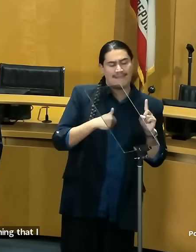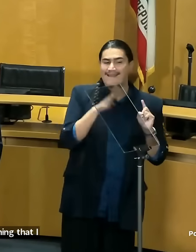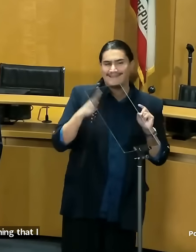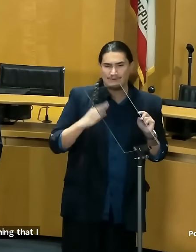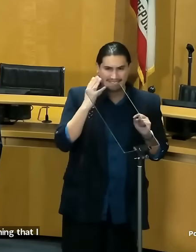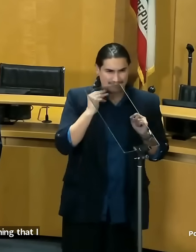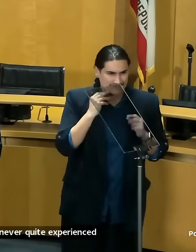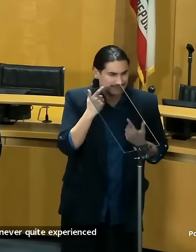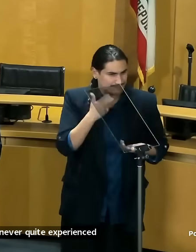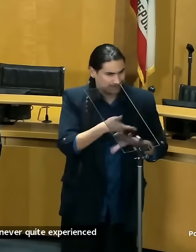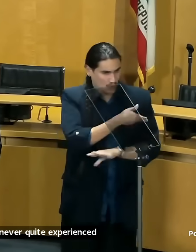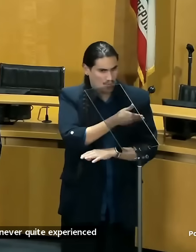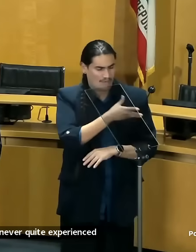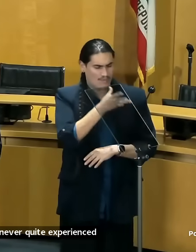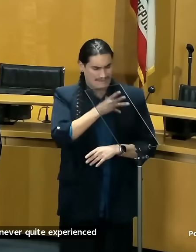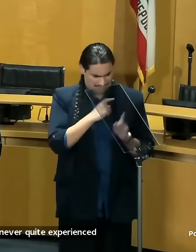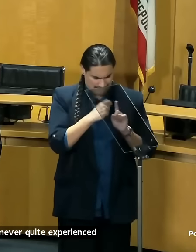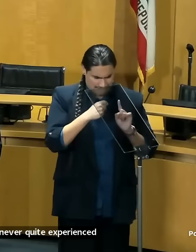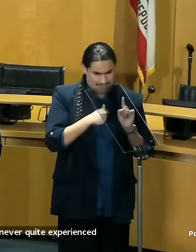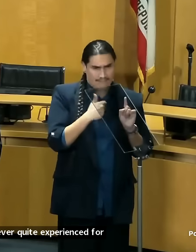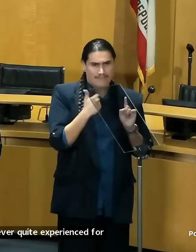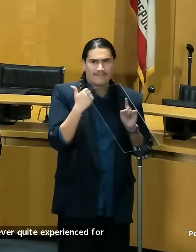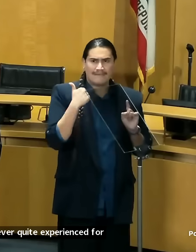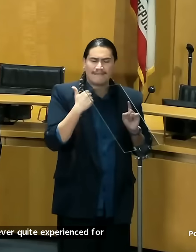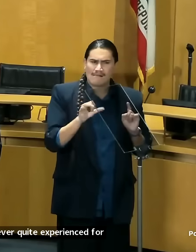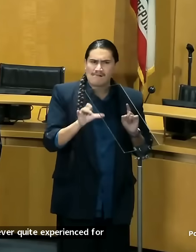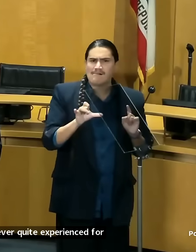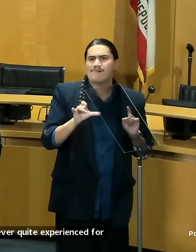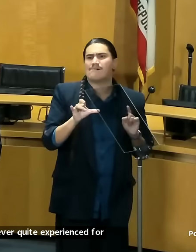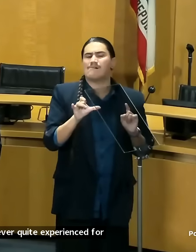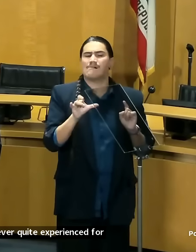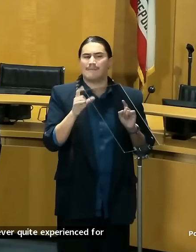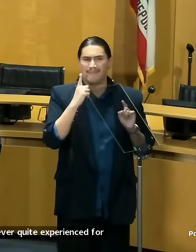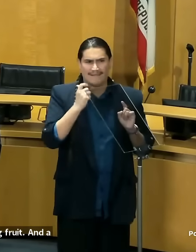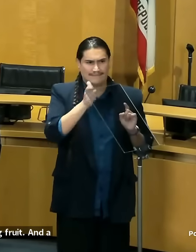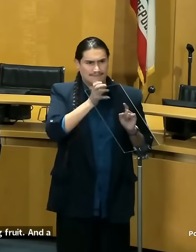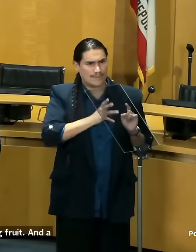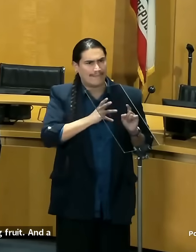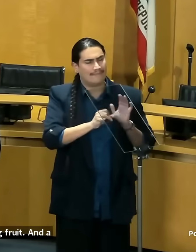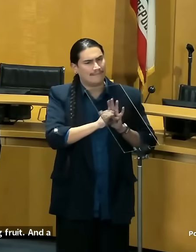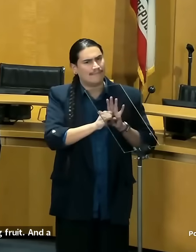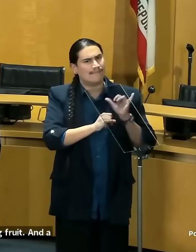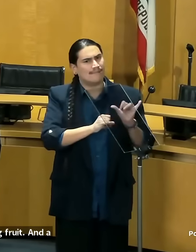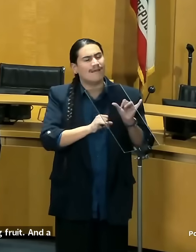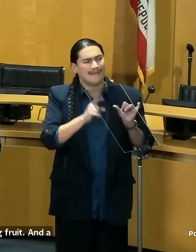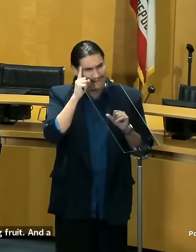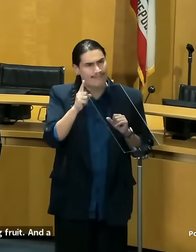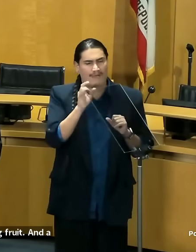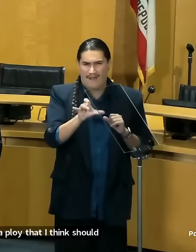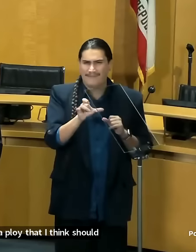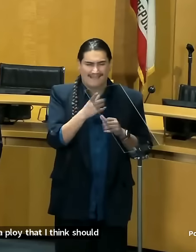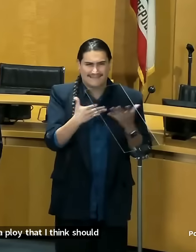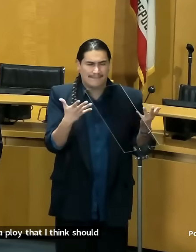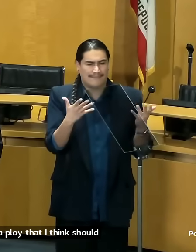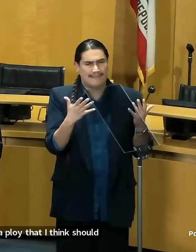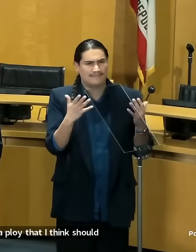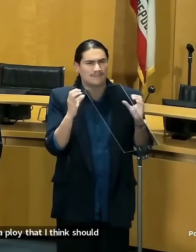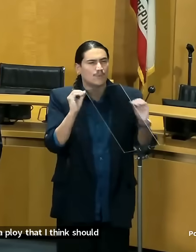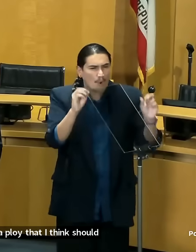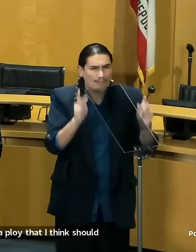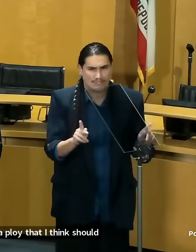its low-hanging fruit, and a ploy that I think should be beneath